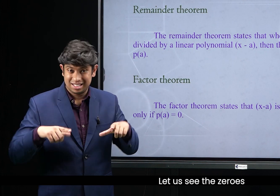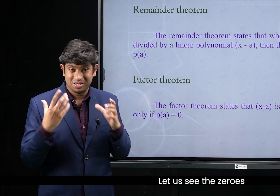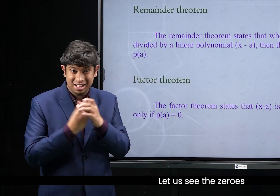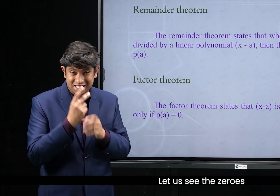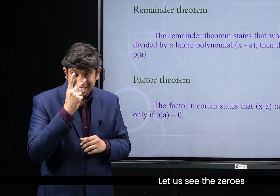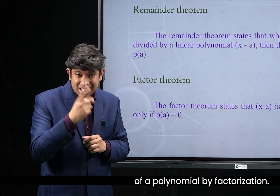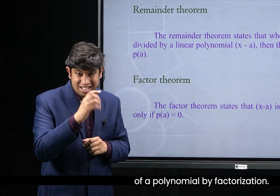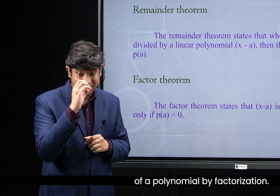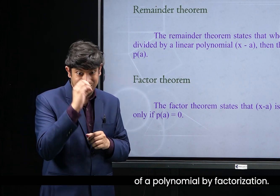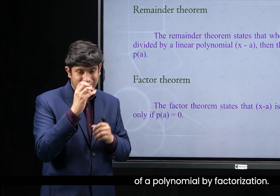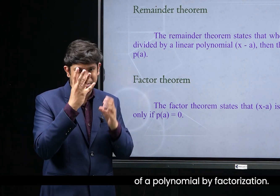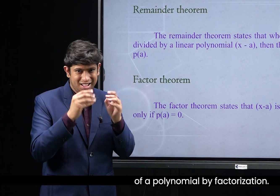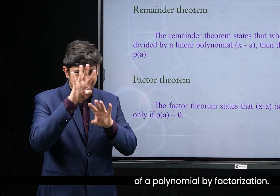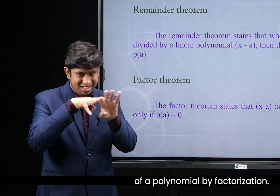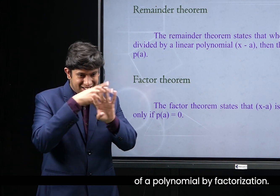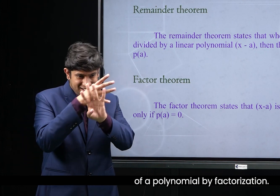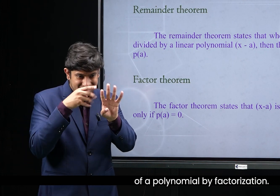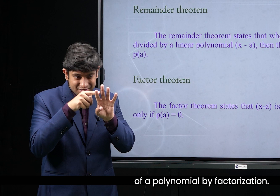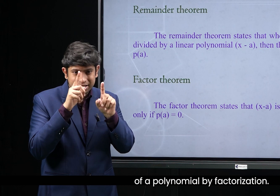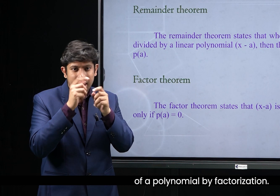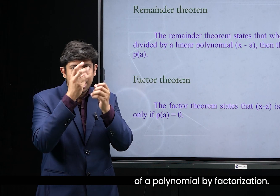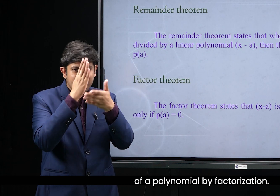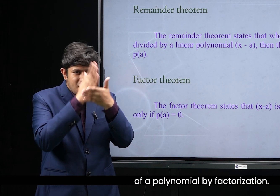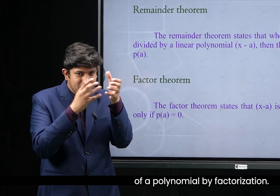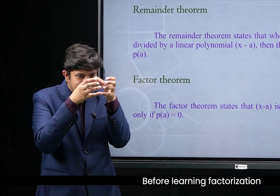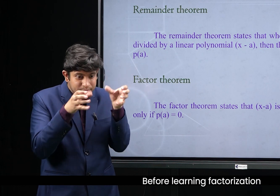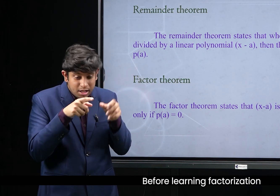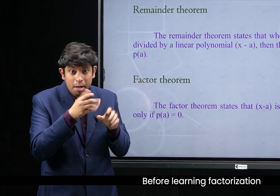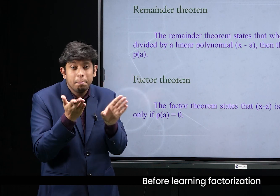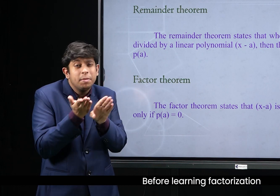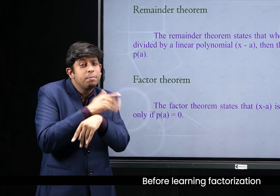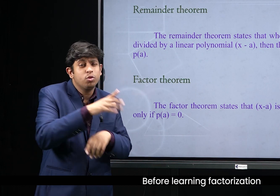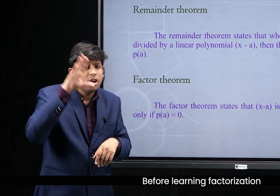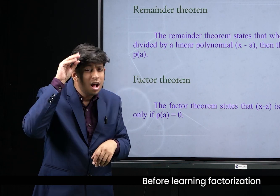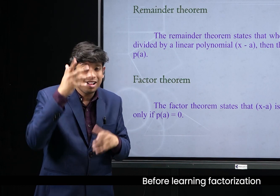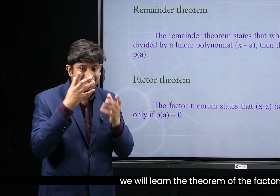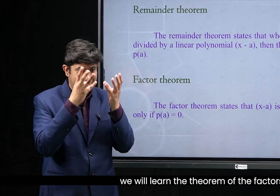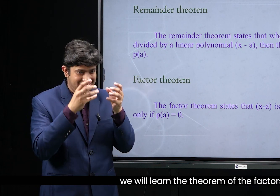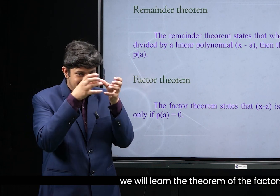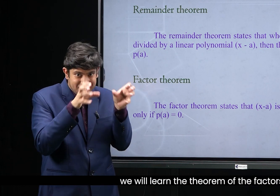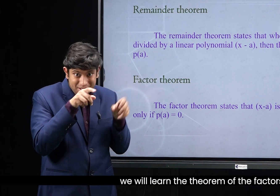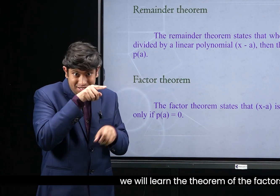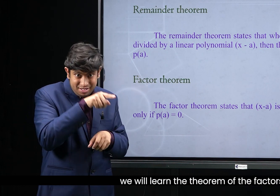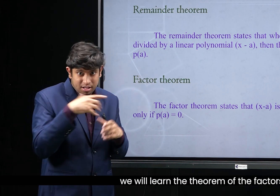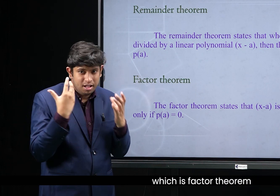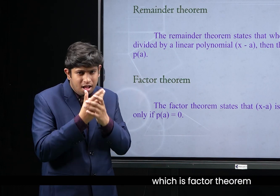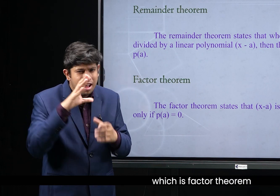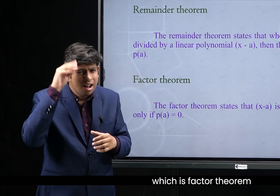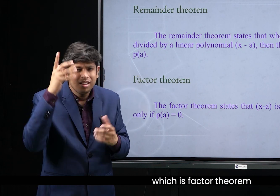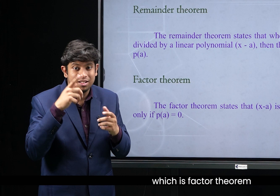Let us see the zeros of a polynomial by factorization. Before learning factorization, we will learn the theorem of the factors, which is